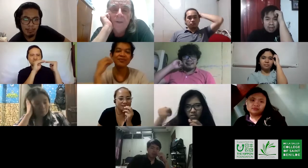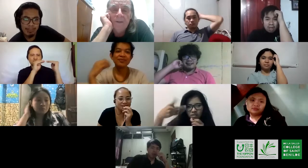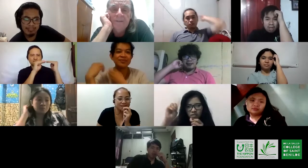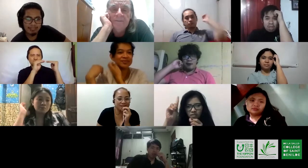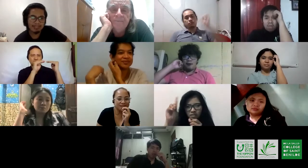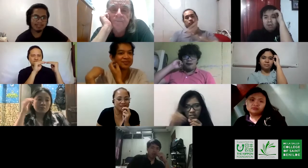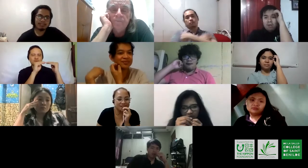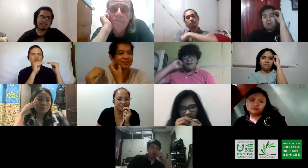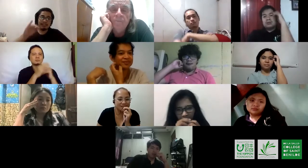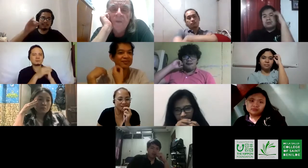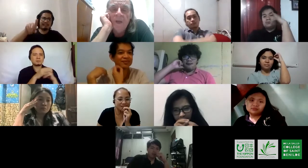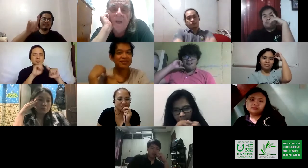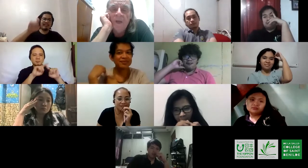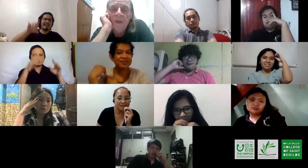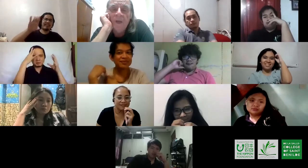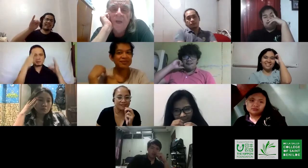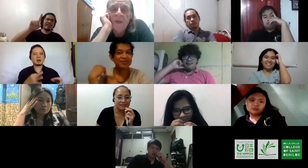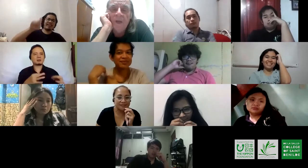Okay.